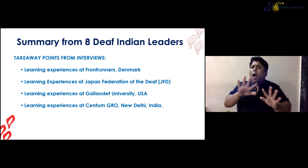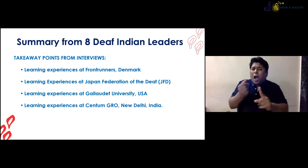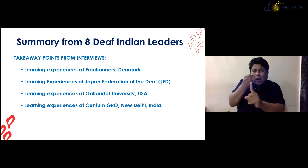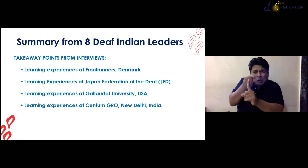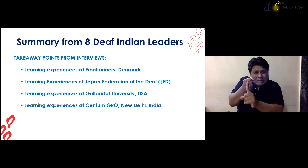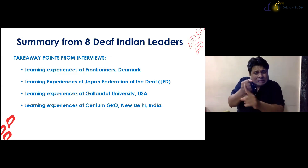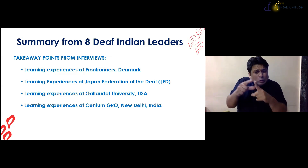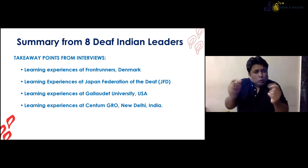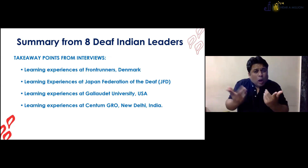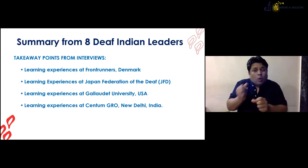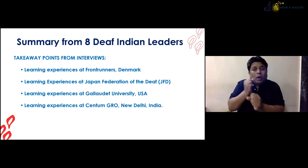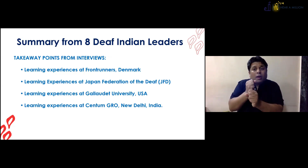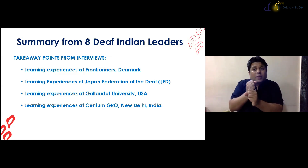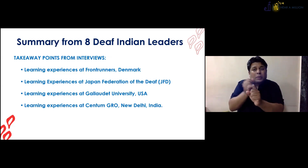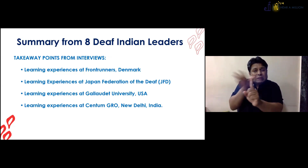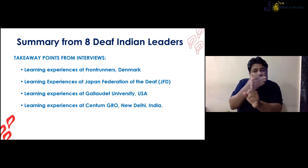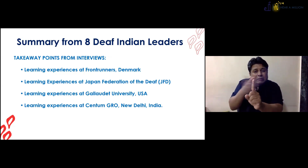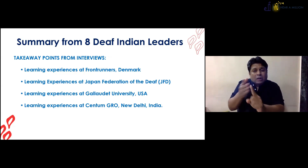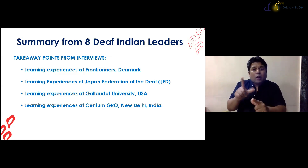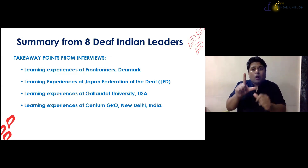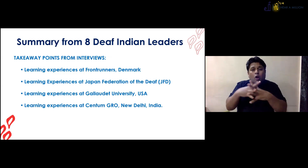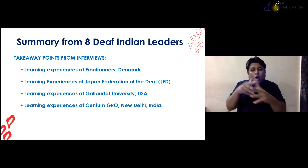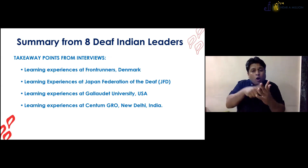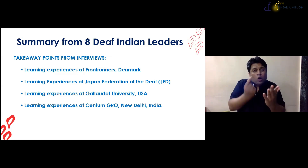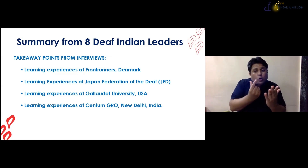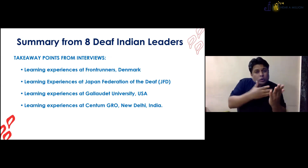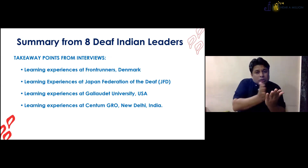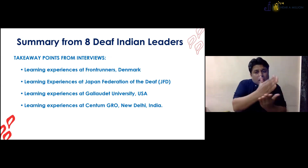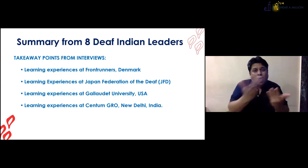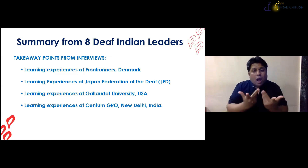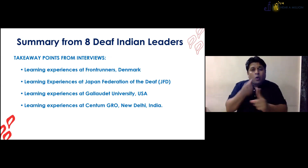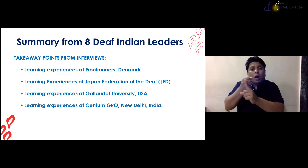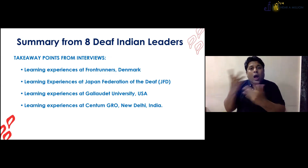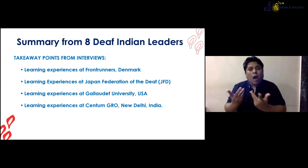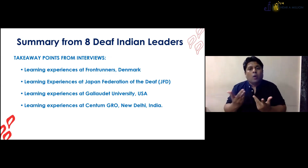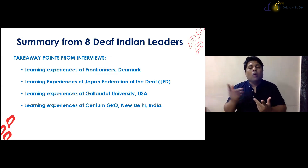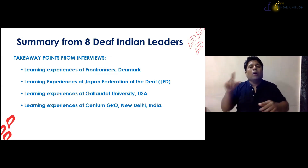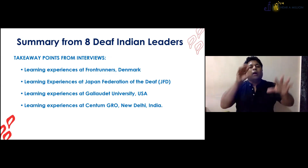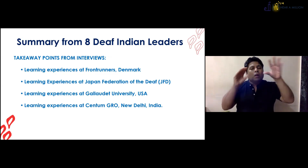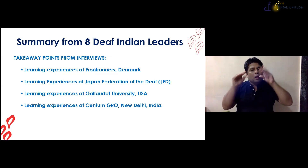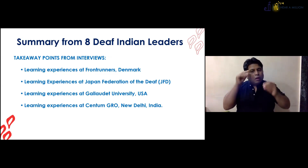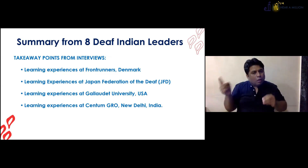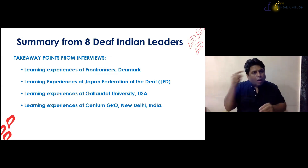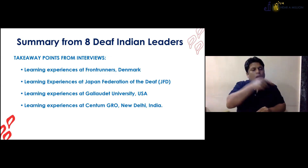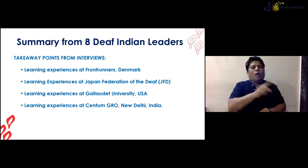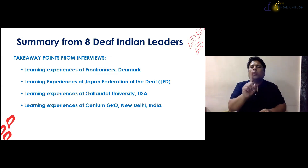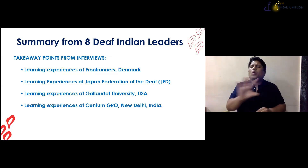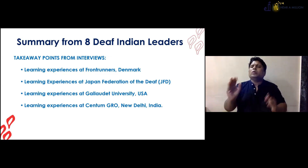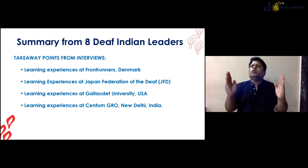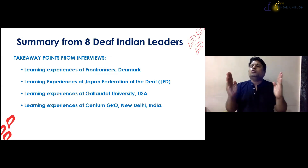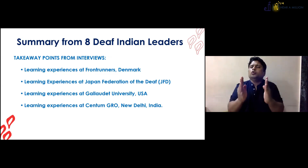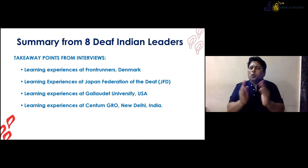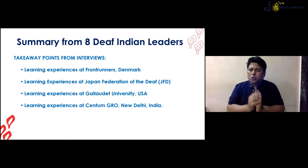get trained. And they used to teach about how you can really study about law, advocacy, and work